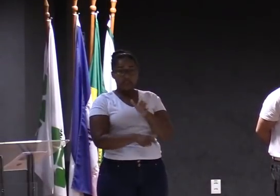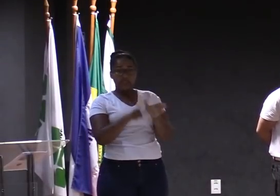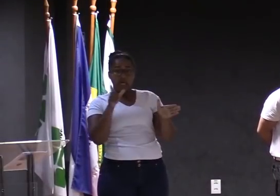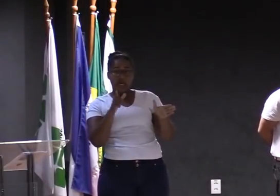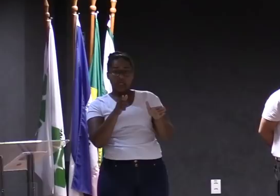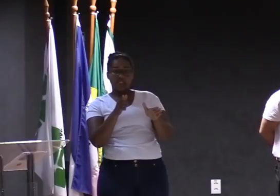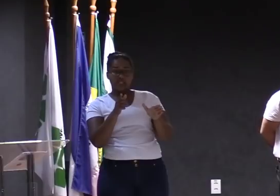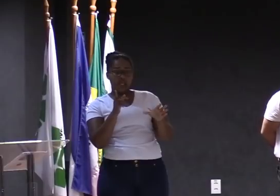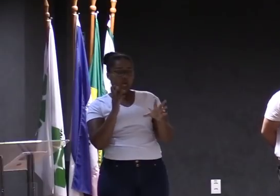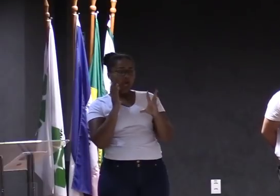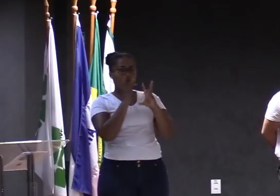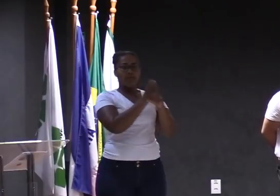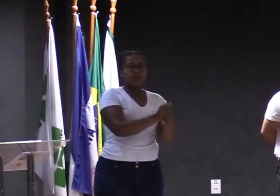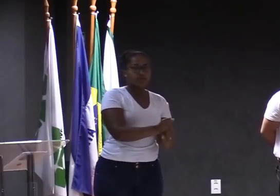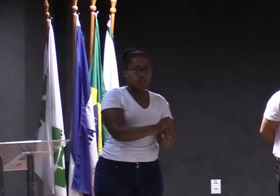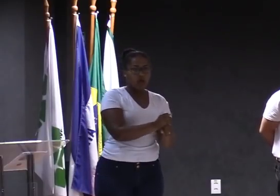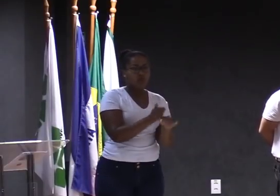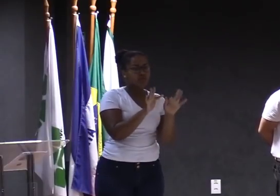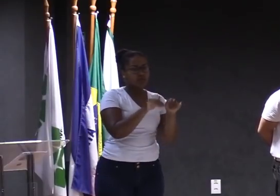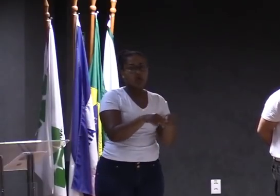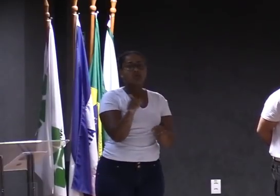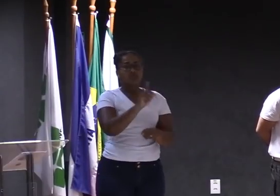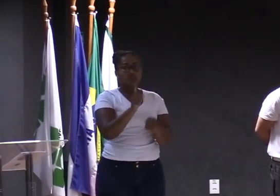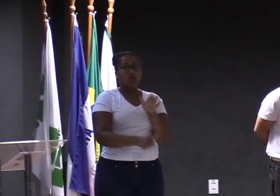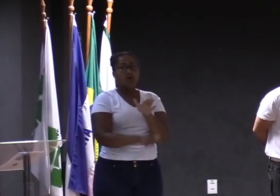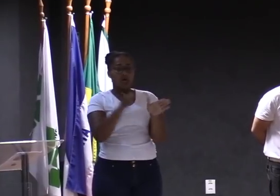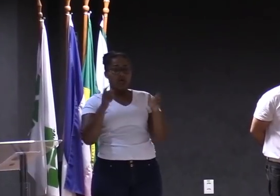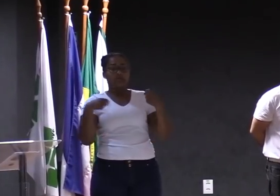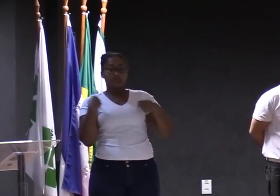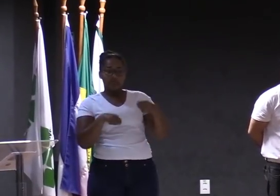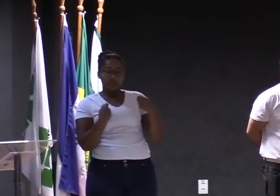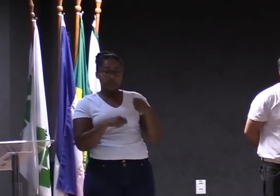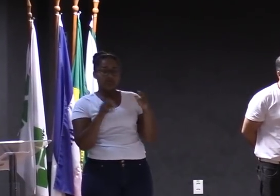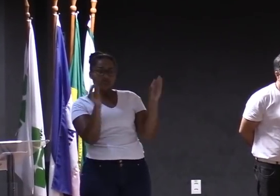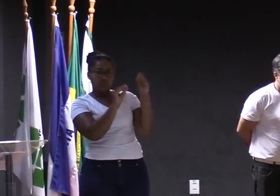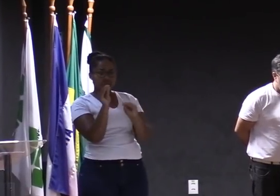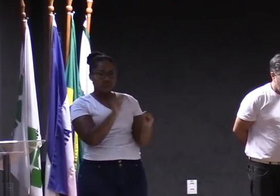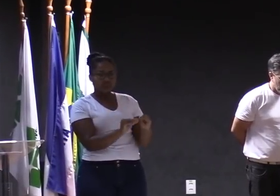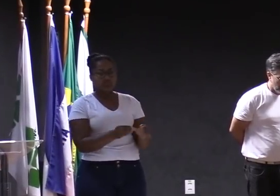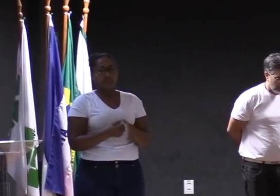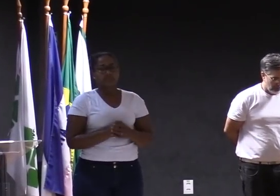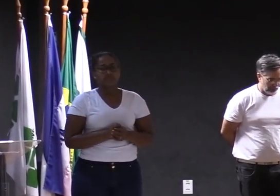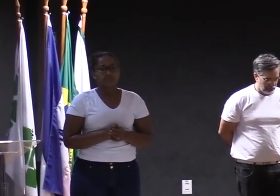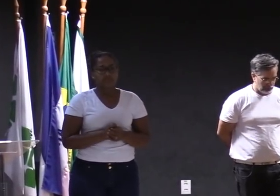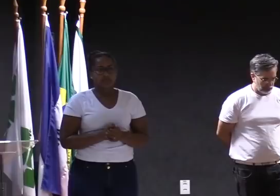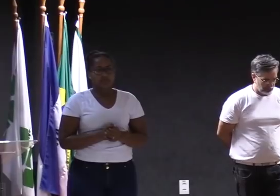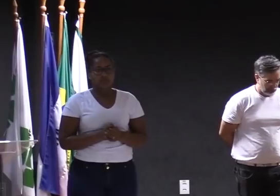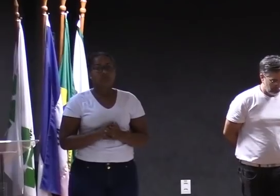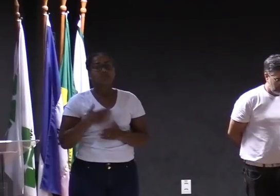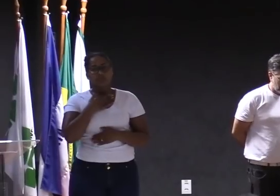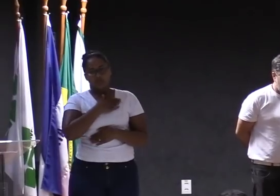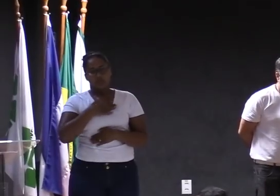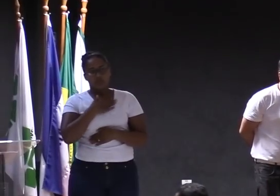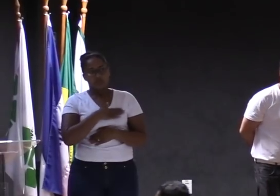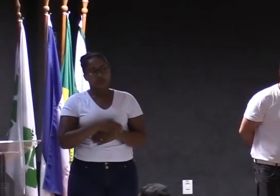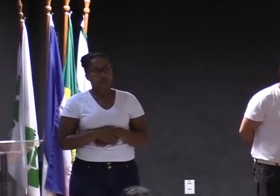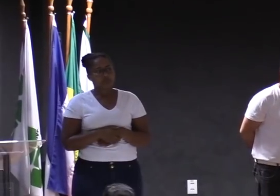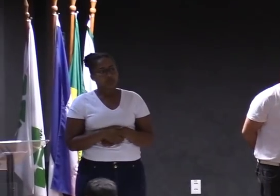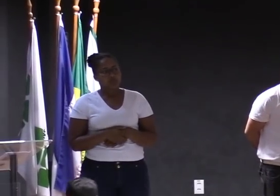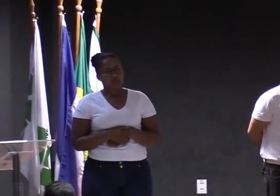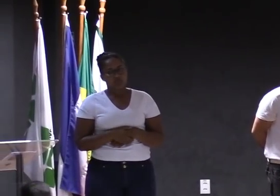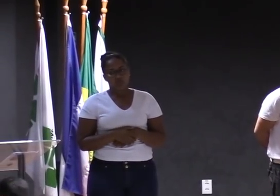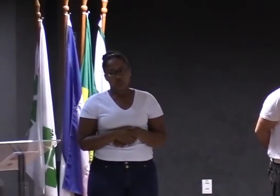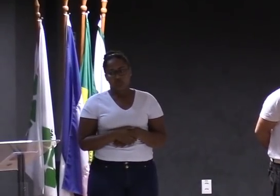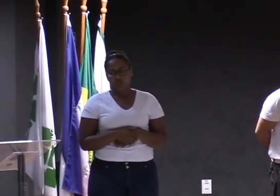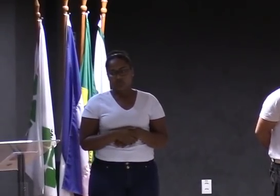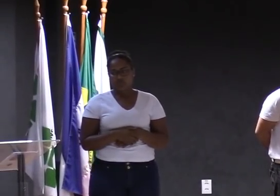final. And with the feedback process we can evaluate where the learning is going and we can redirect